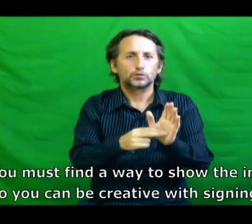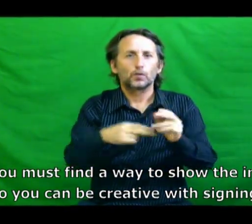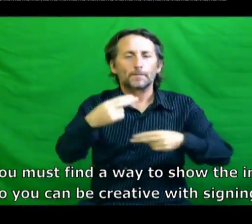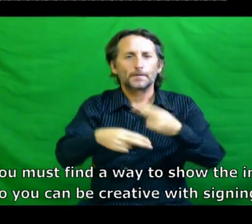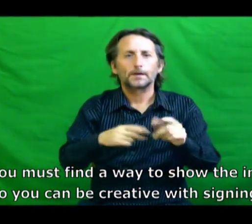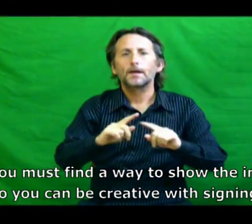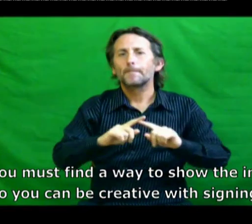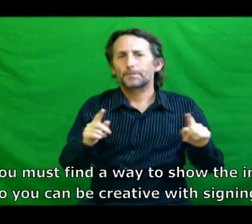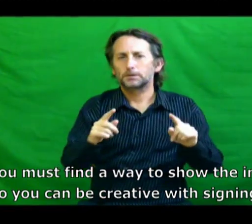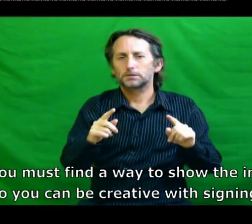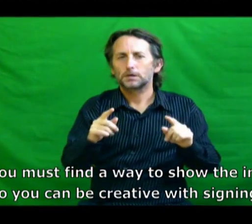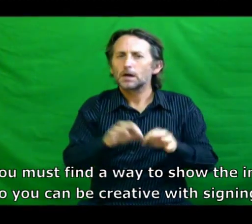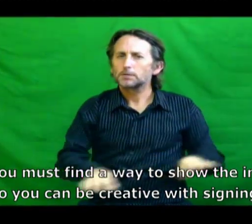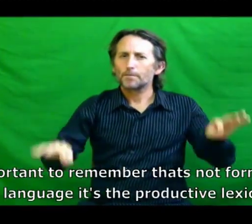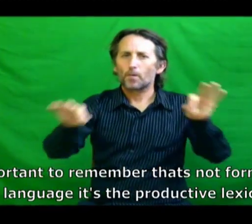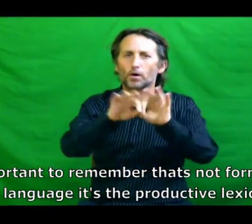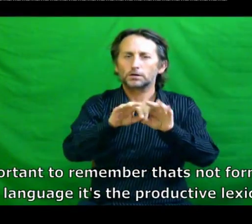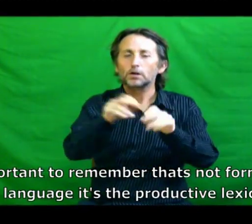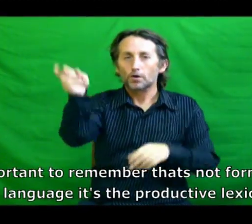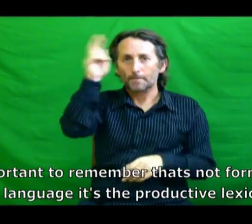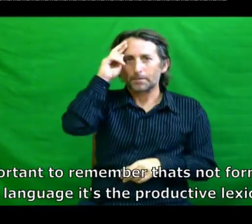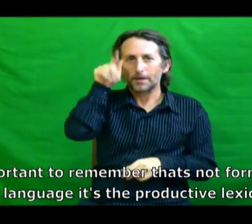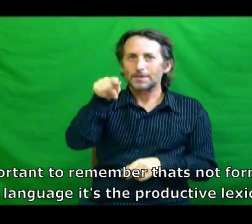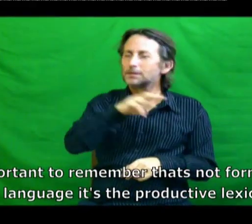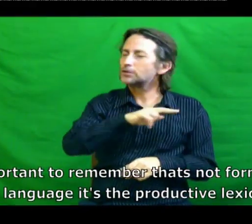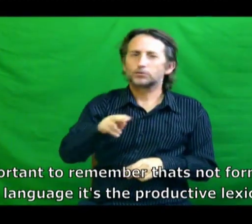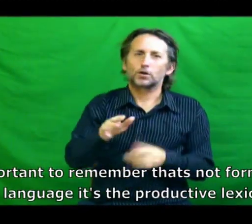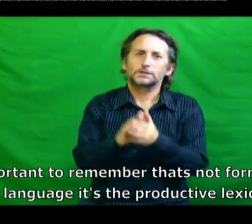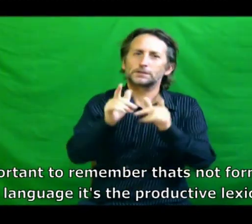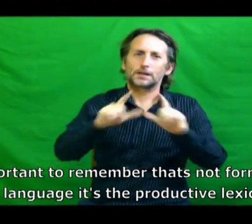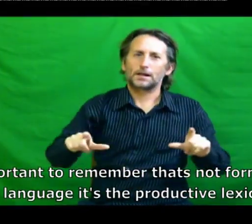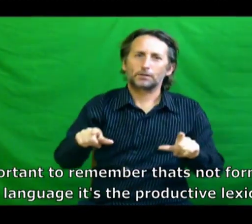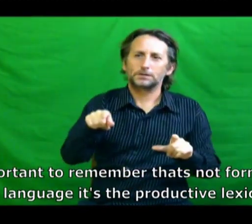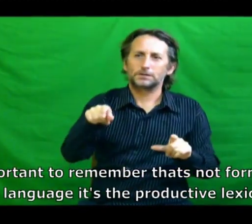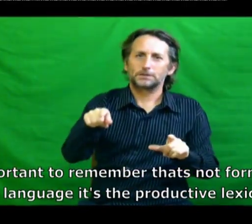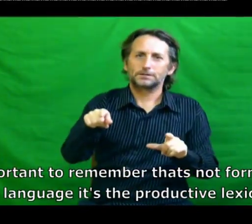But it's important to remember that's not formal sign language, it's the productive lexicon.